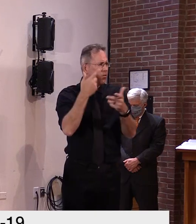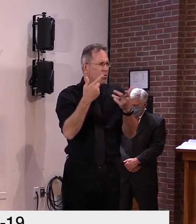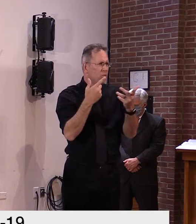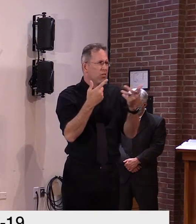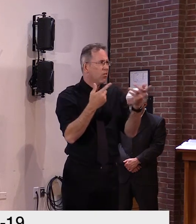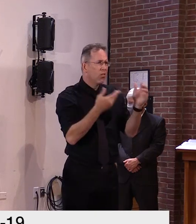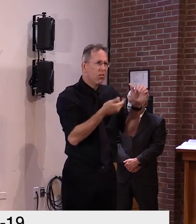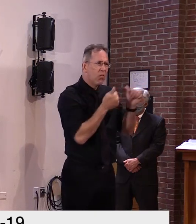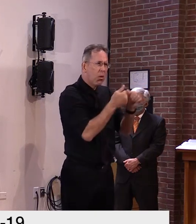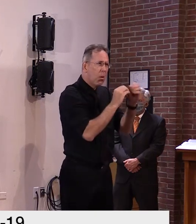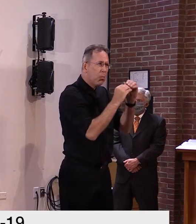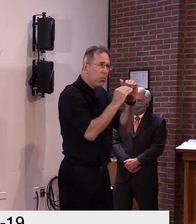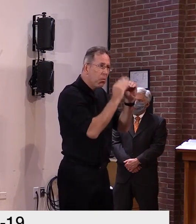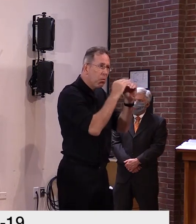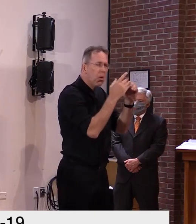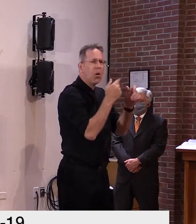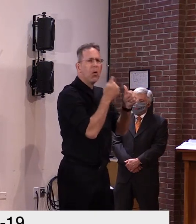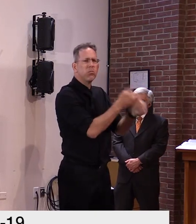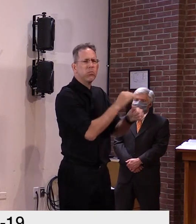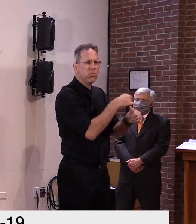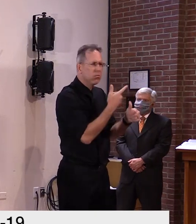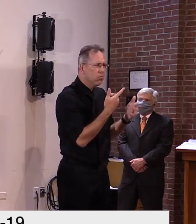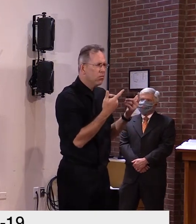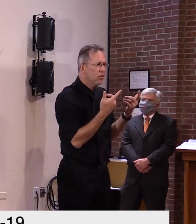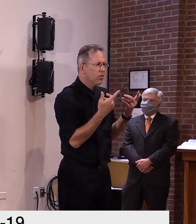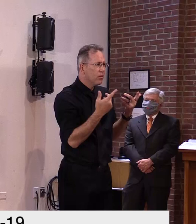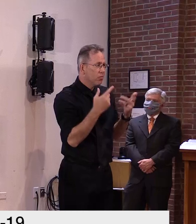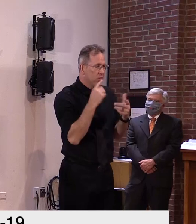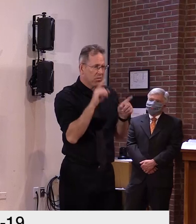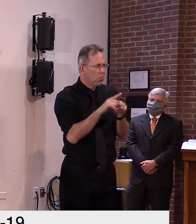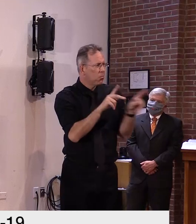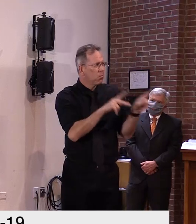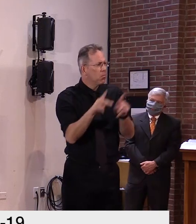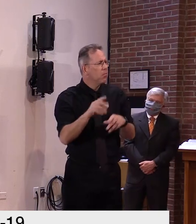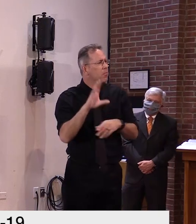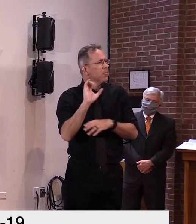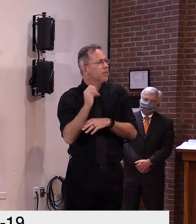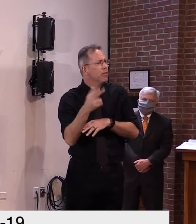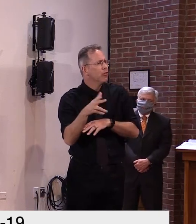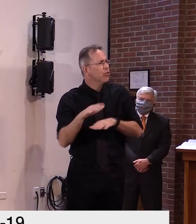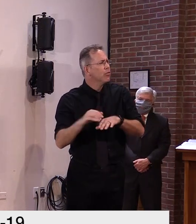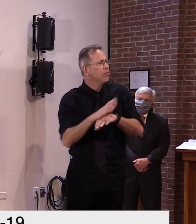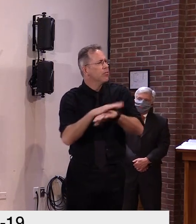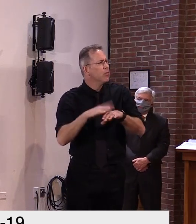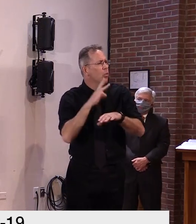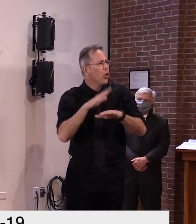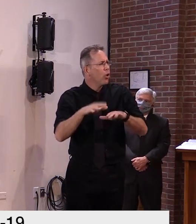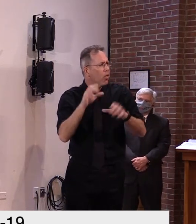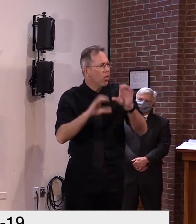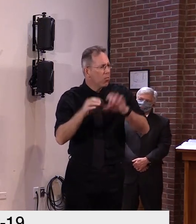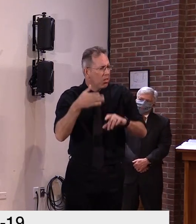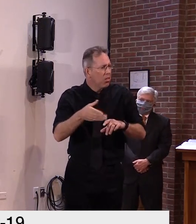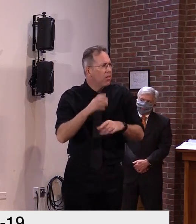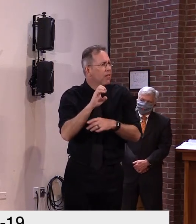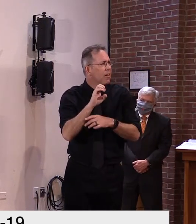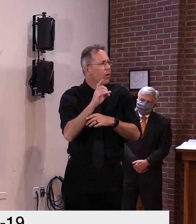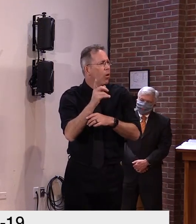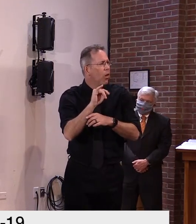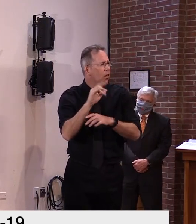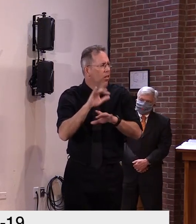considering, or is it, when it comes to PCBs? No, with PCBs, our standard is far